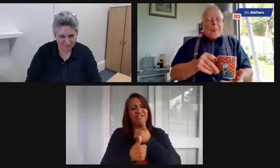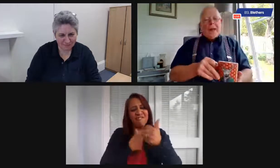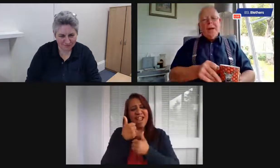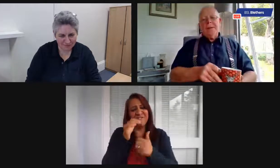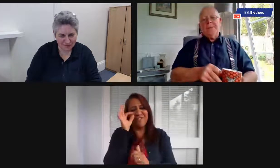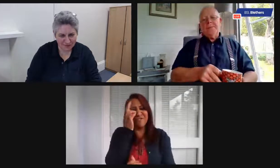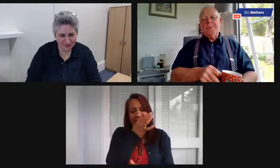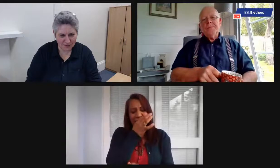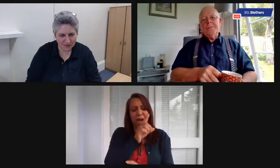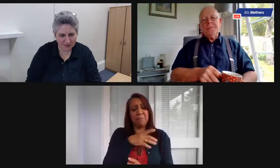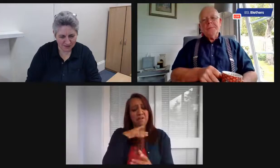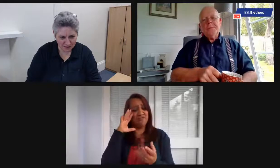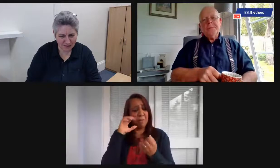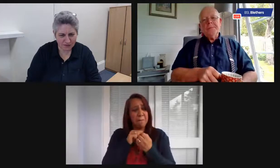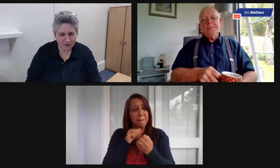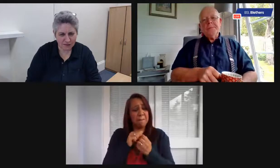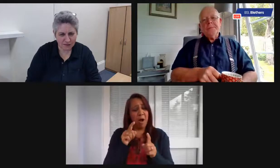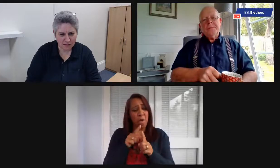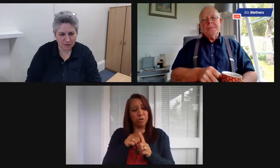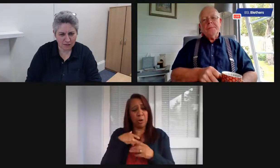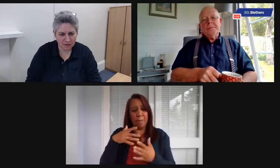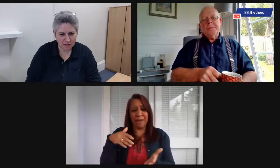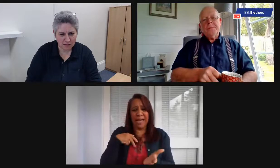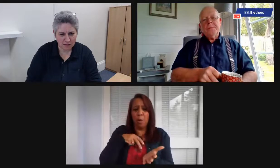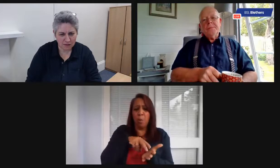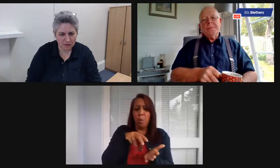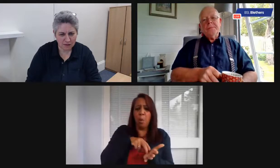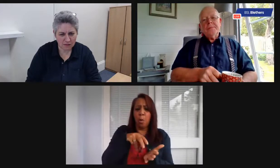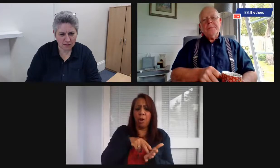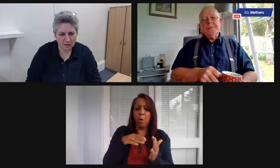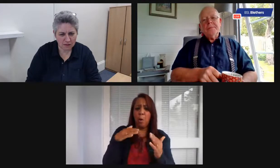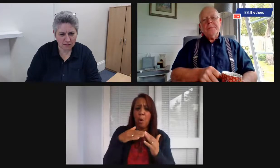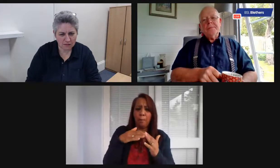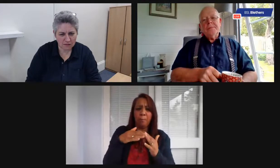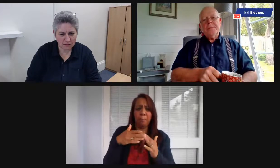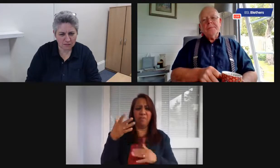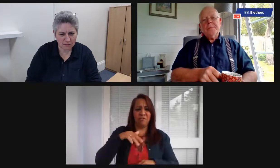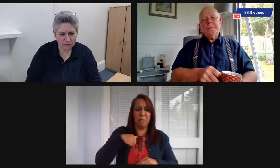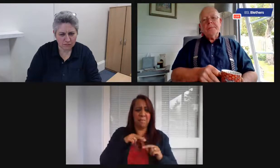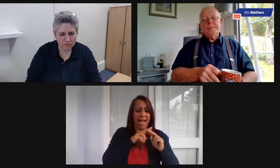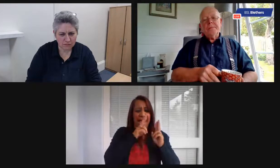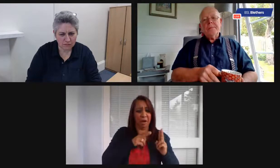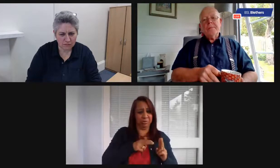sort of visual experience of flowers. And they're now to this day my favourite flower. But